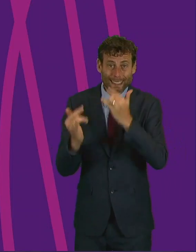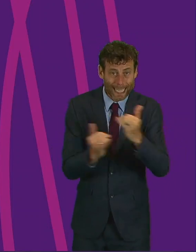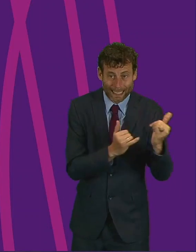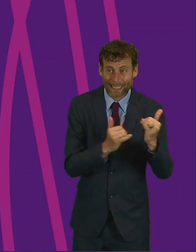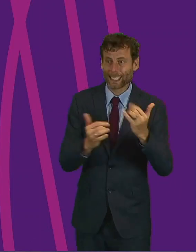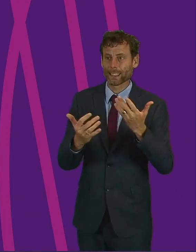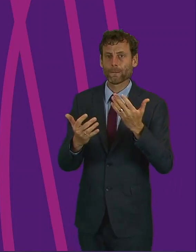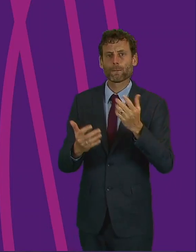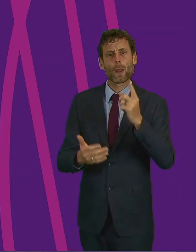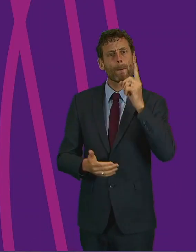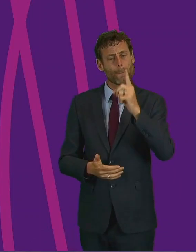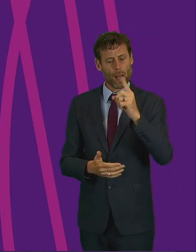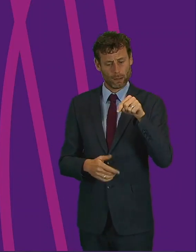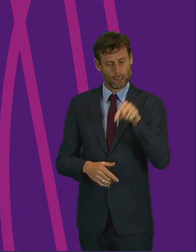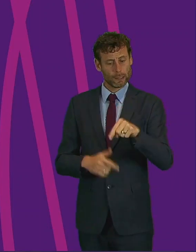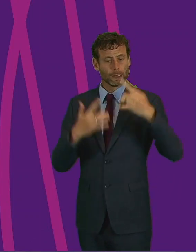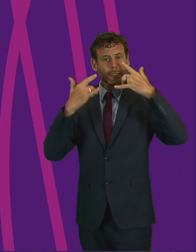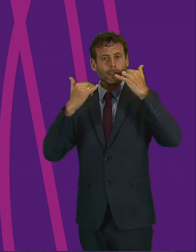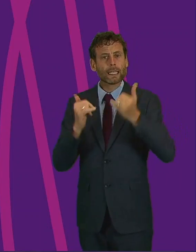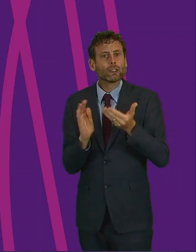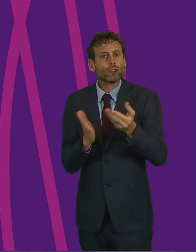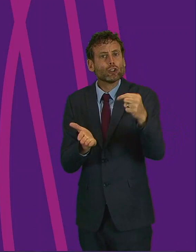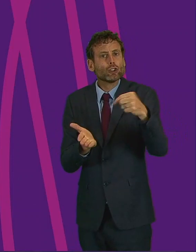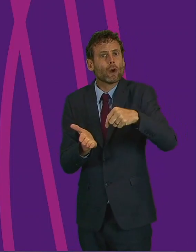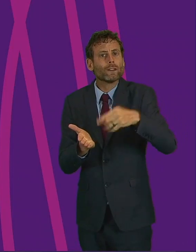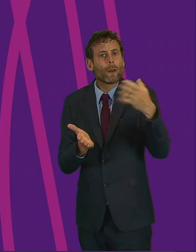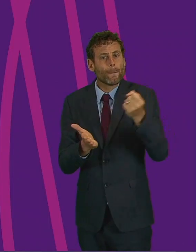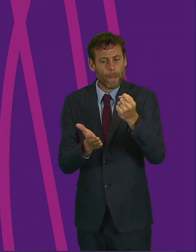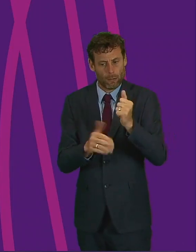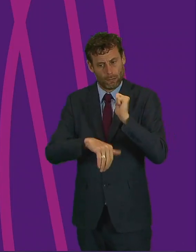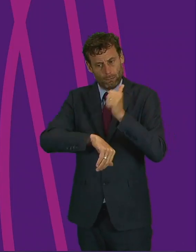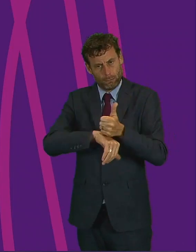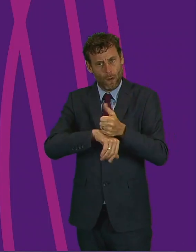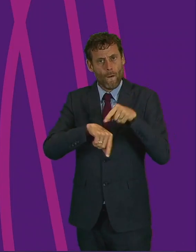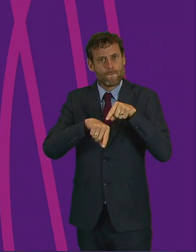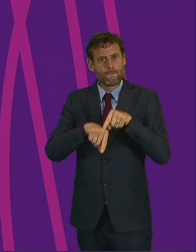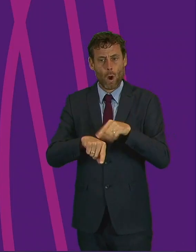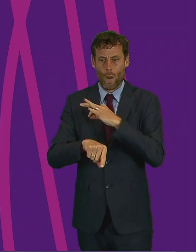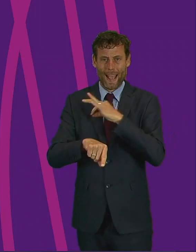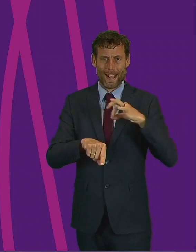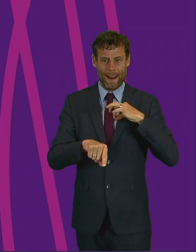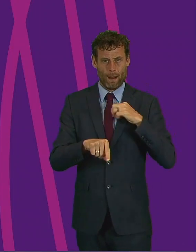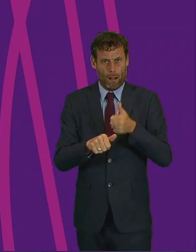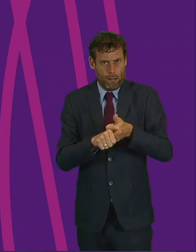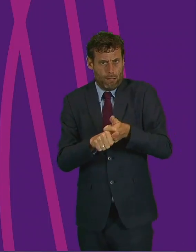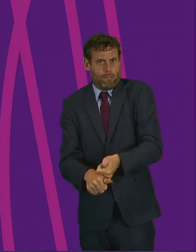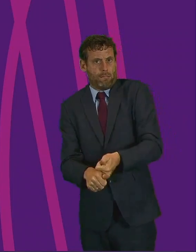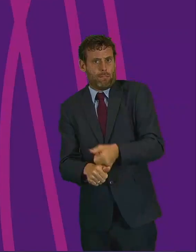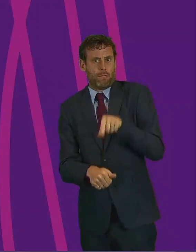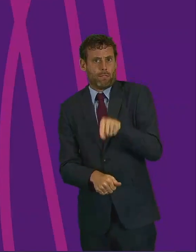that is clinically driven. And that is the responsibility I take seriously and will continue to do so.